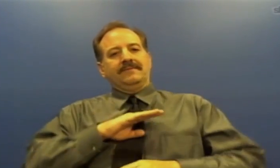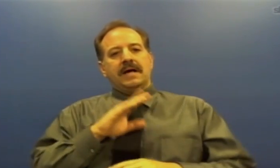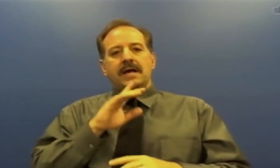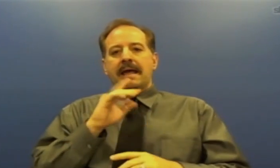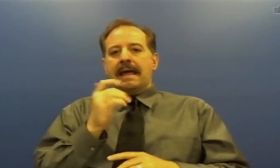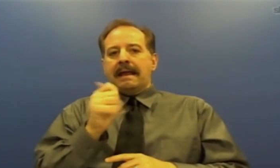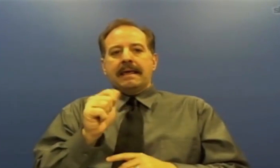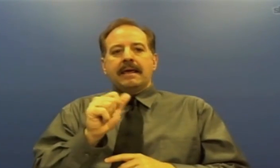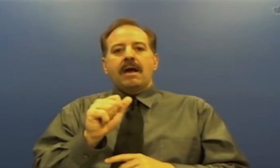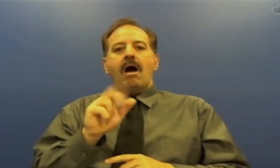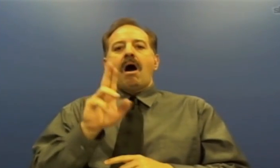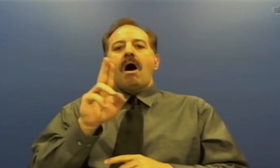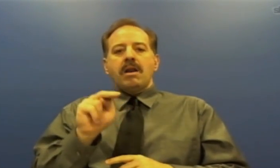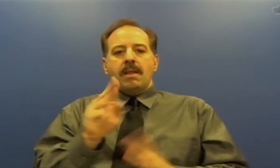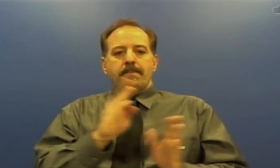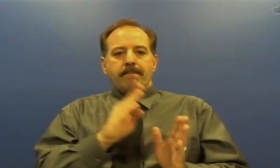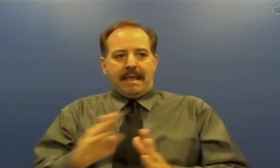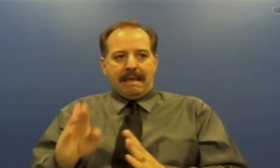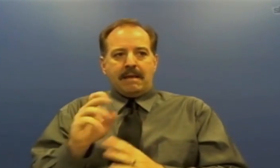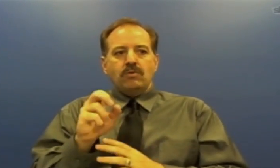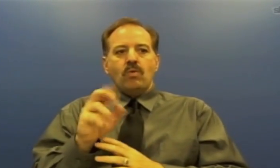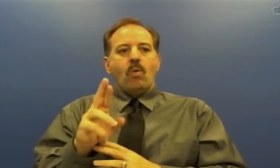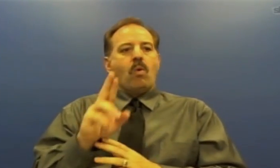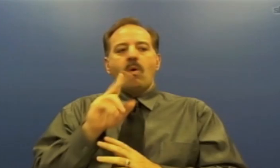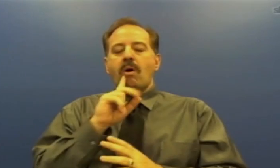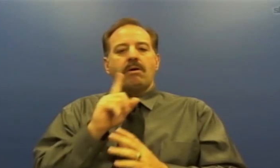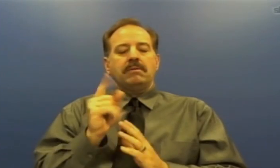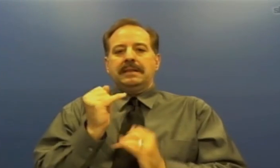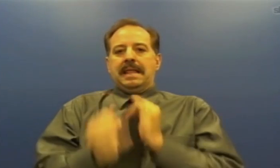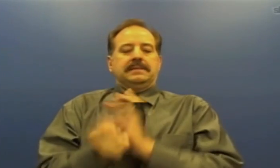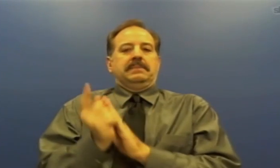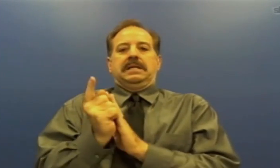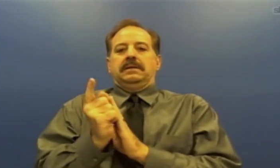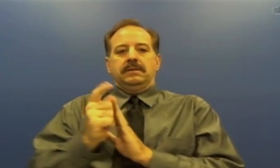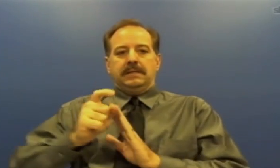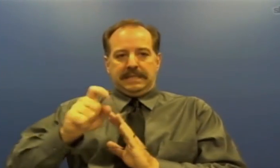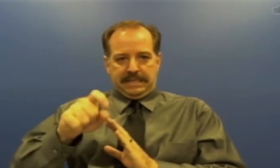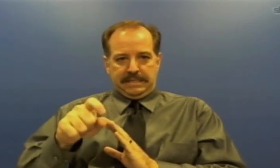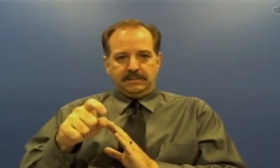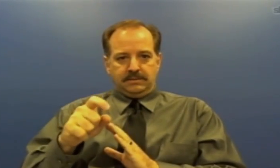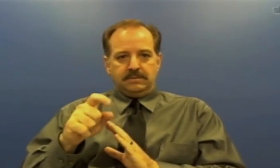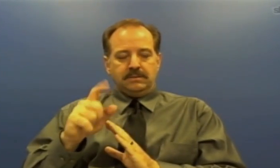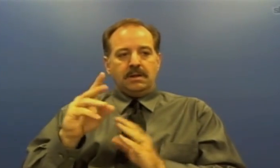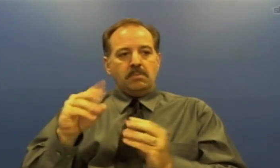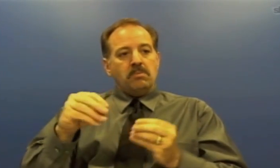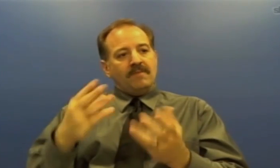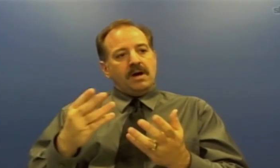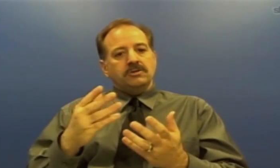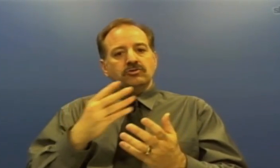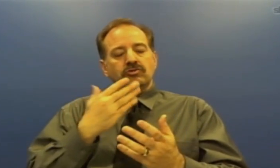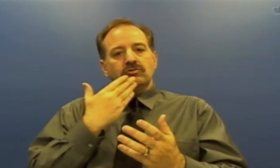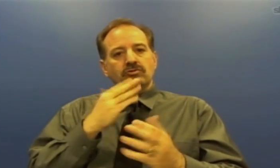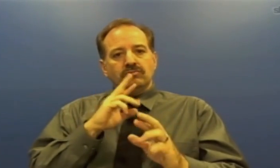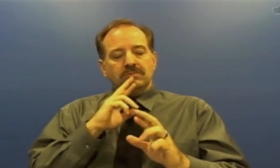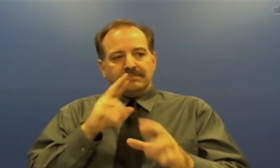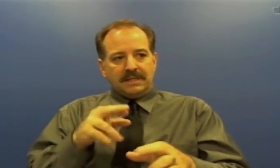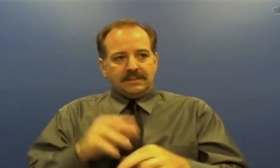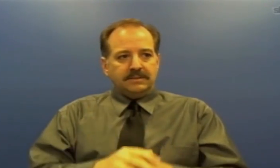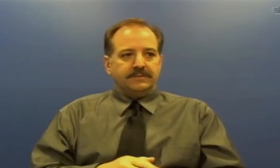VRI seems to satisfy those unpredicted, unplanned, last-minute kinds of needs that come up.